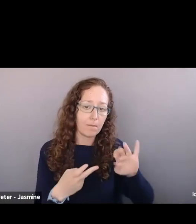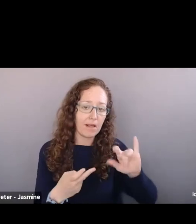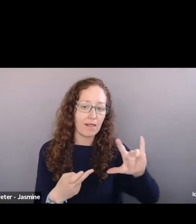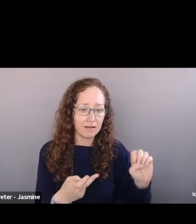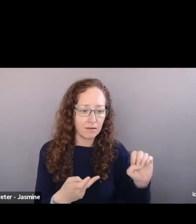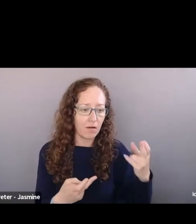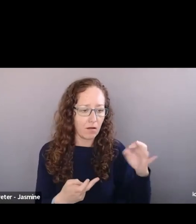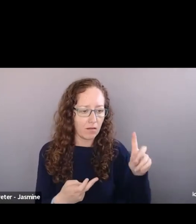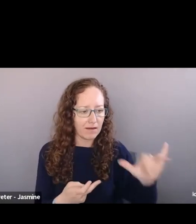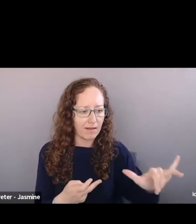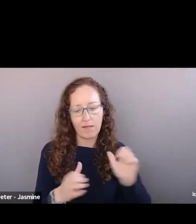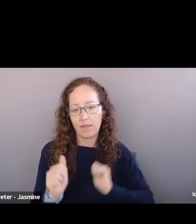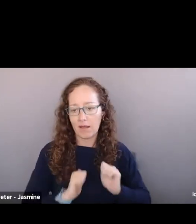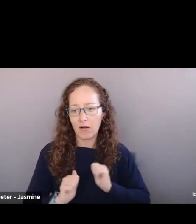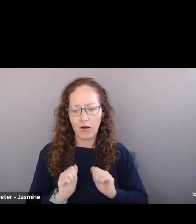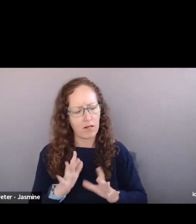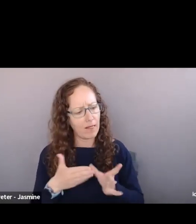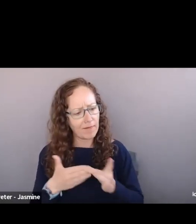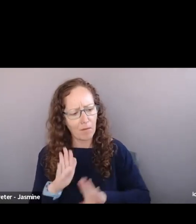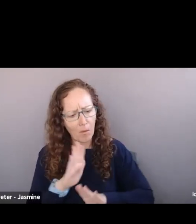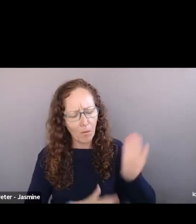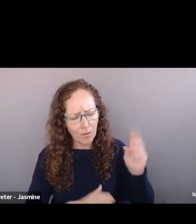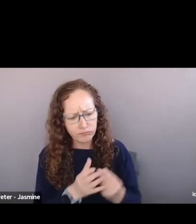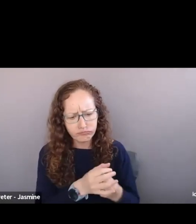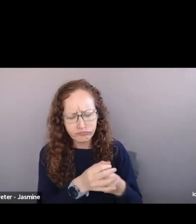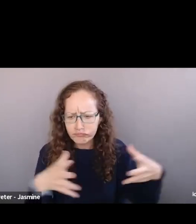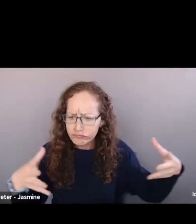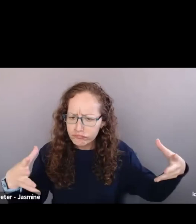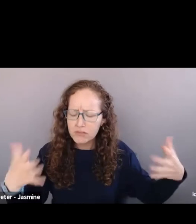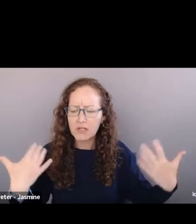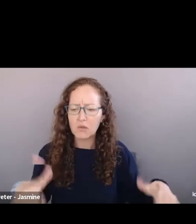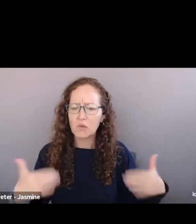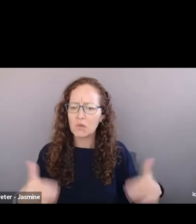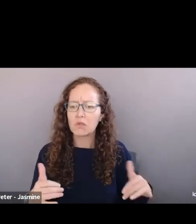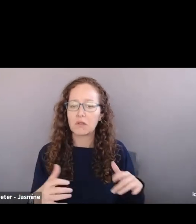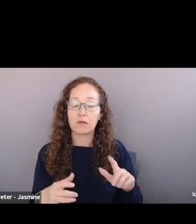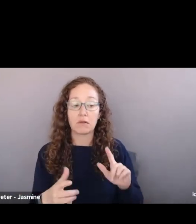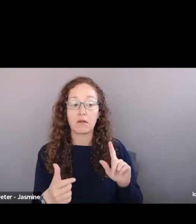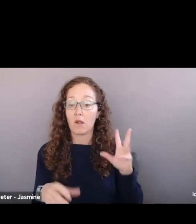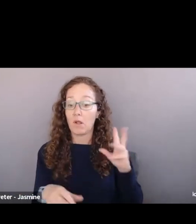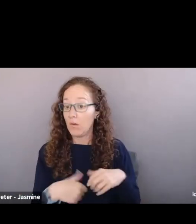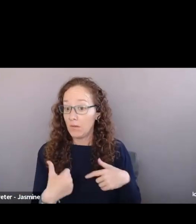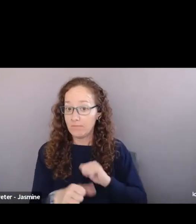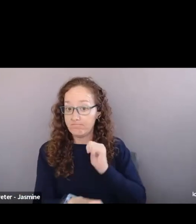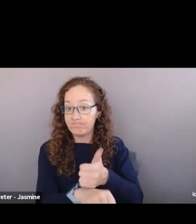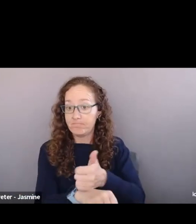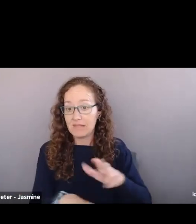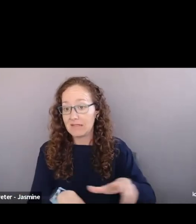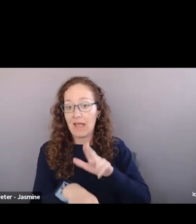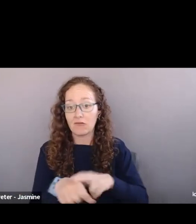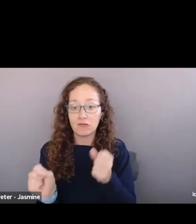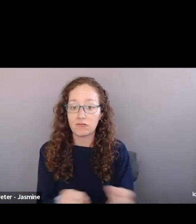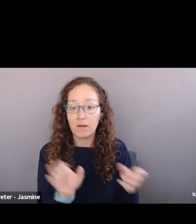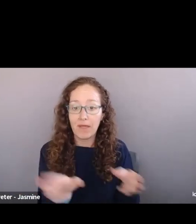growth, including the launch of the first national strategic plan for thrivability for